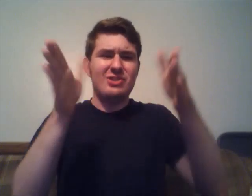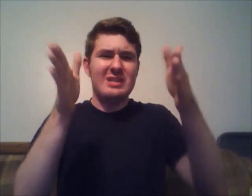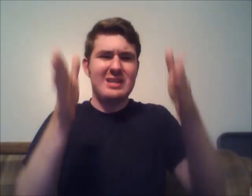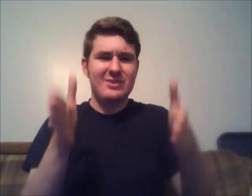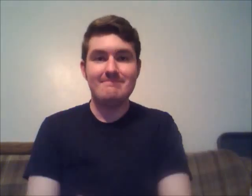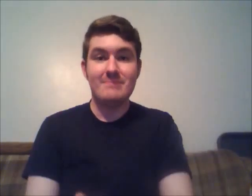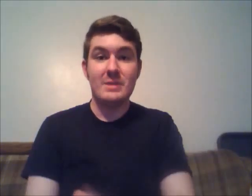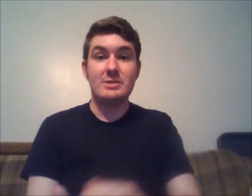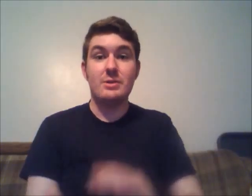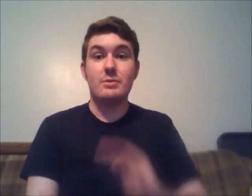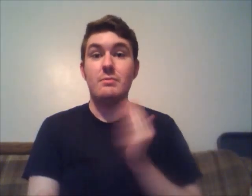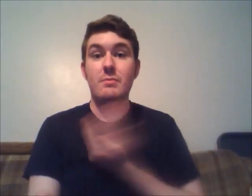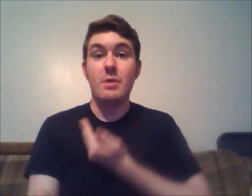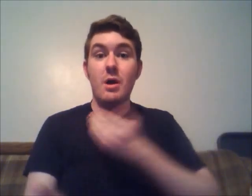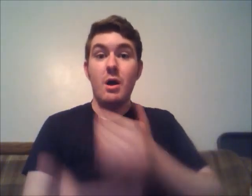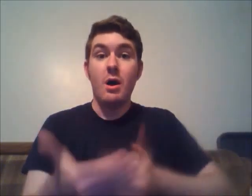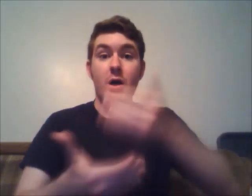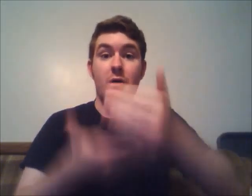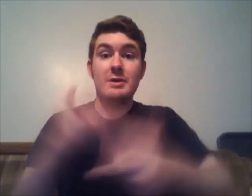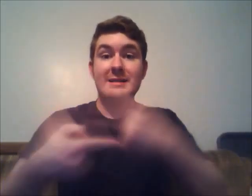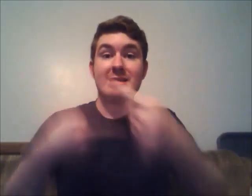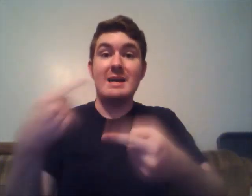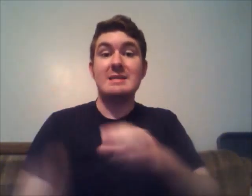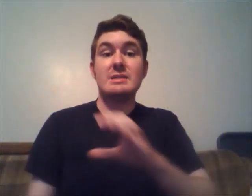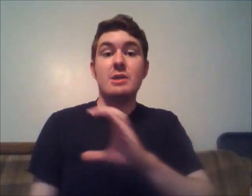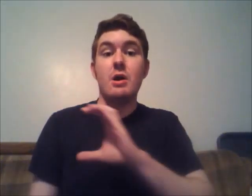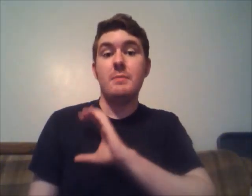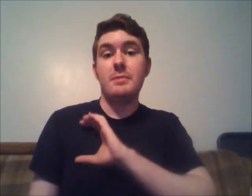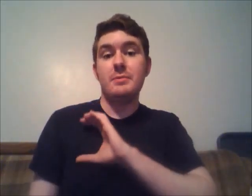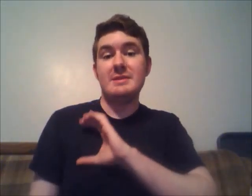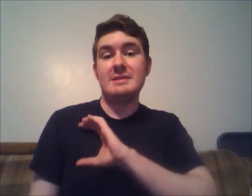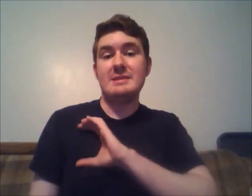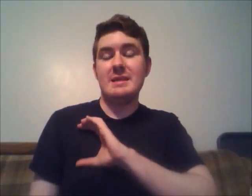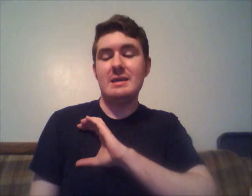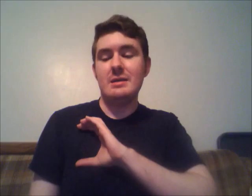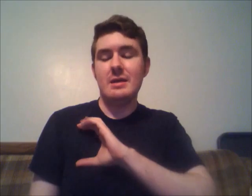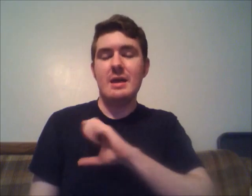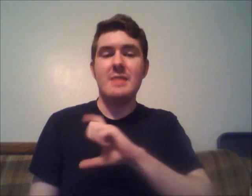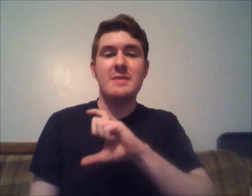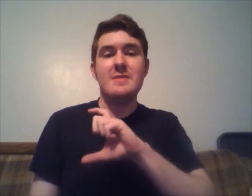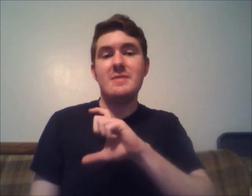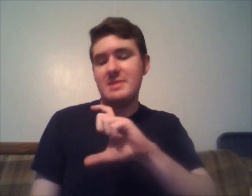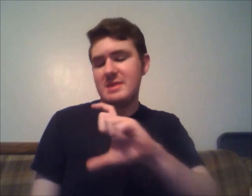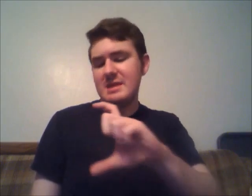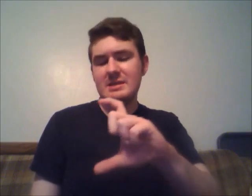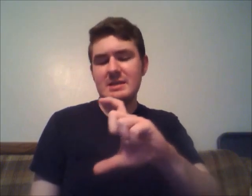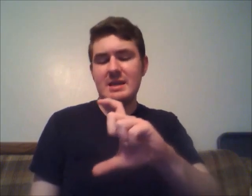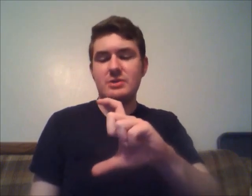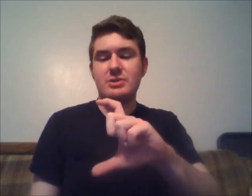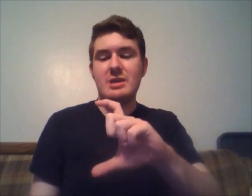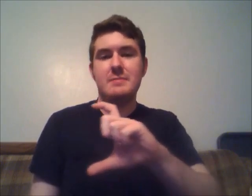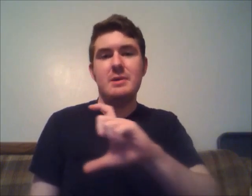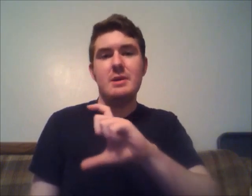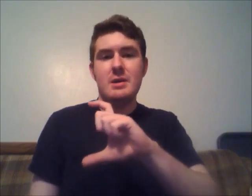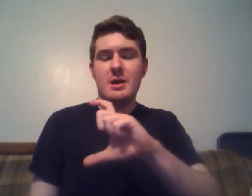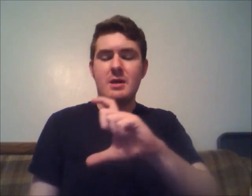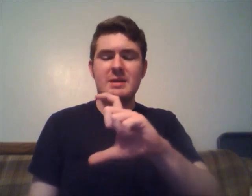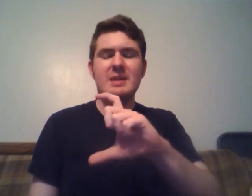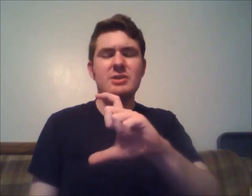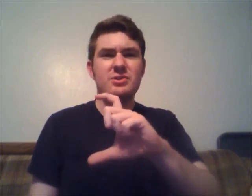engineer. So our next sign is cop with a C, and then this hand shape kind of shows the shape